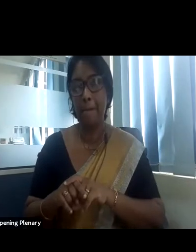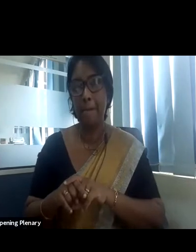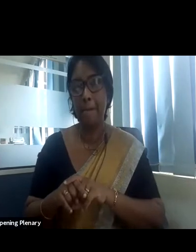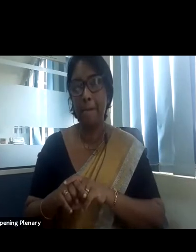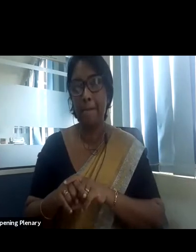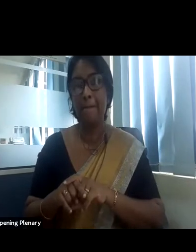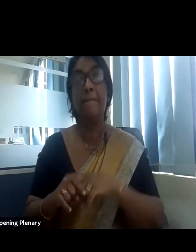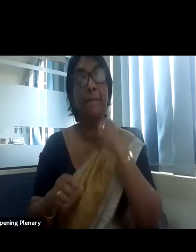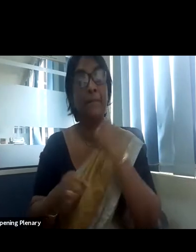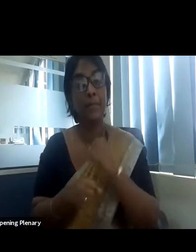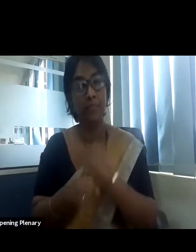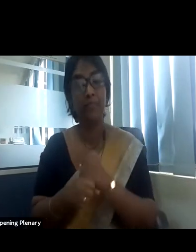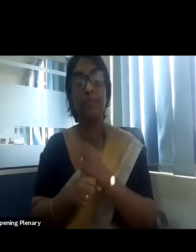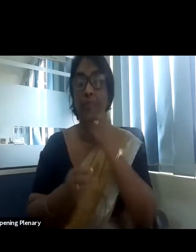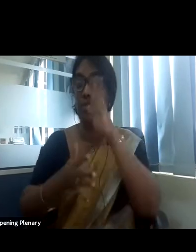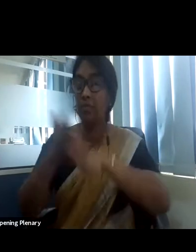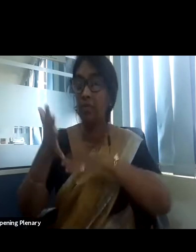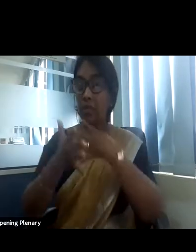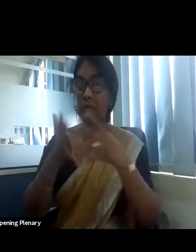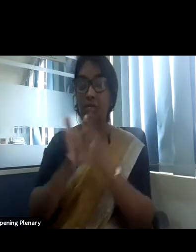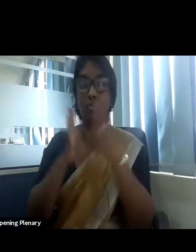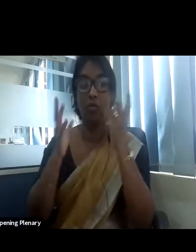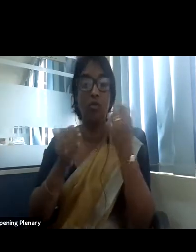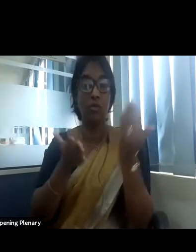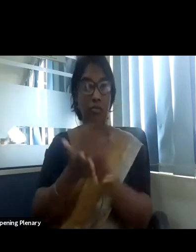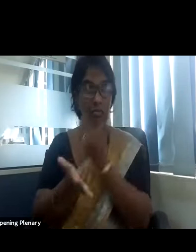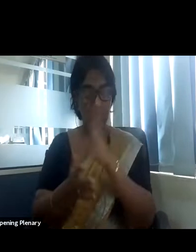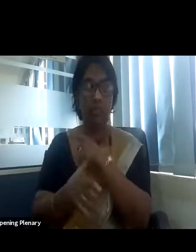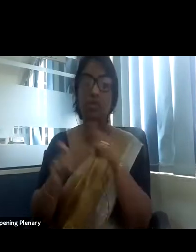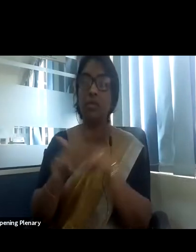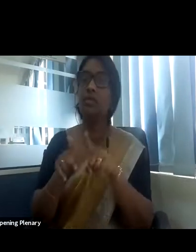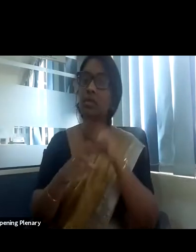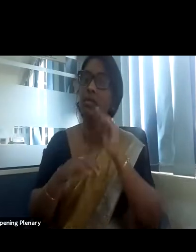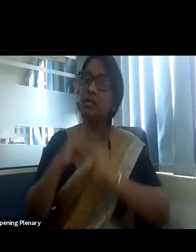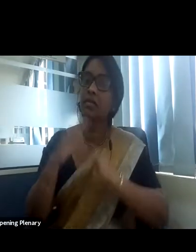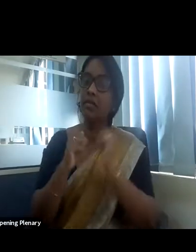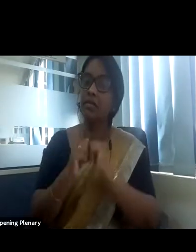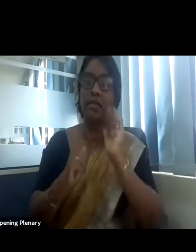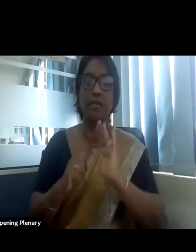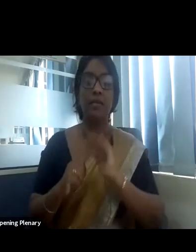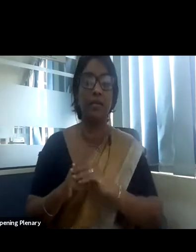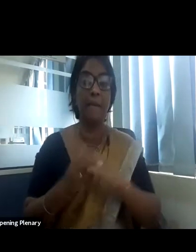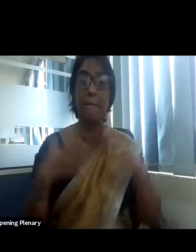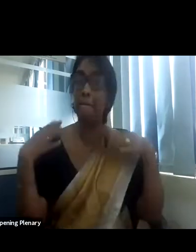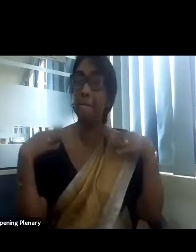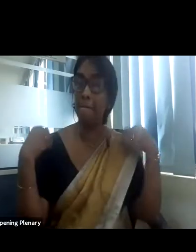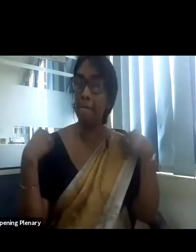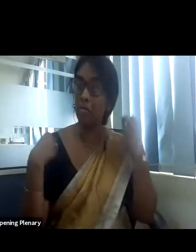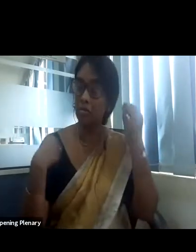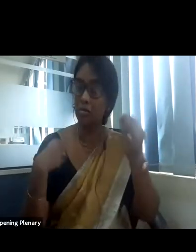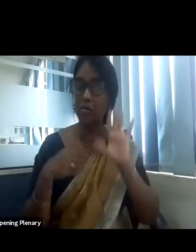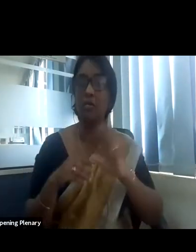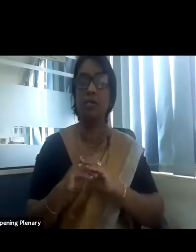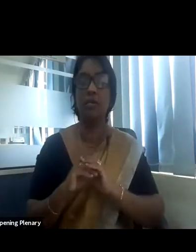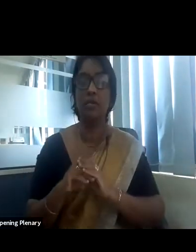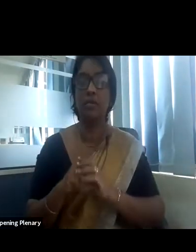for R&D and innovation, or to provide tax or other incentives or disincentives, like taxing or banning environmentally and